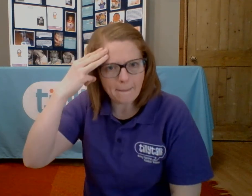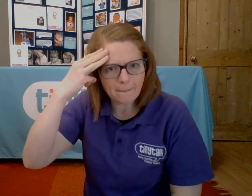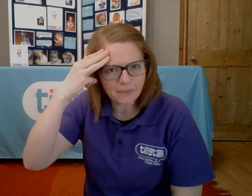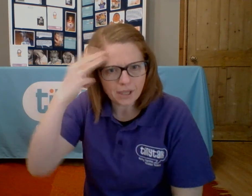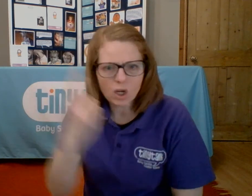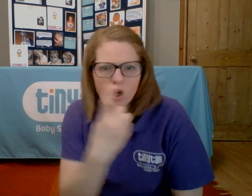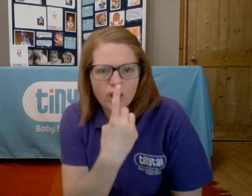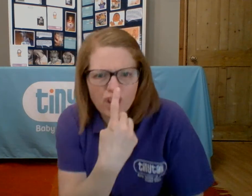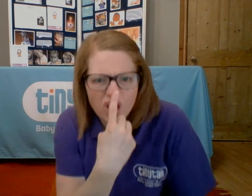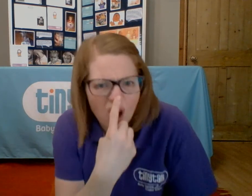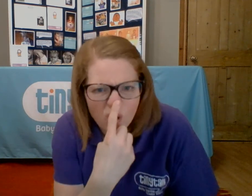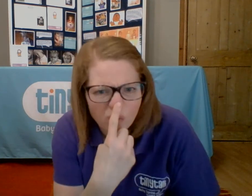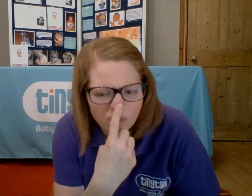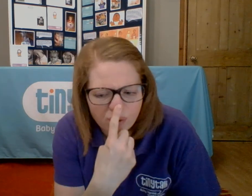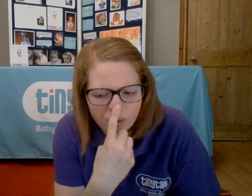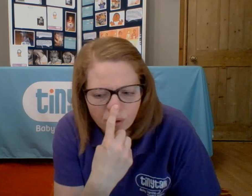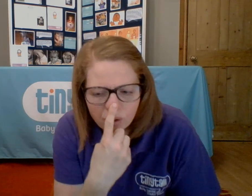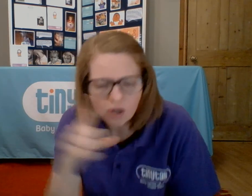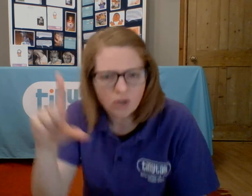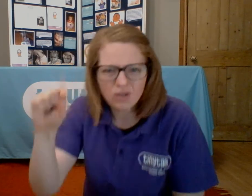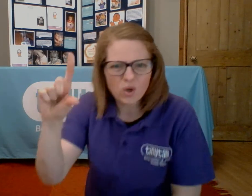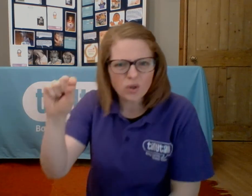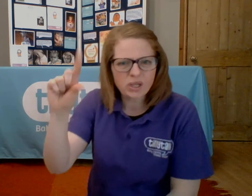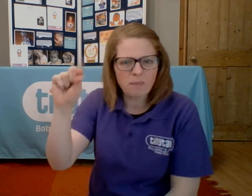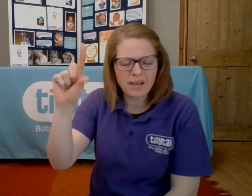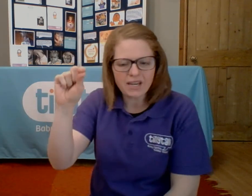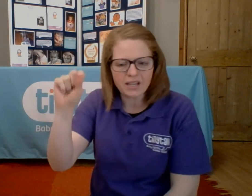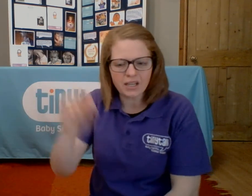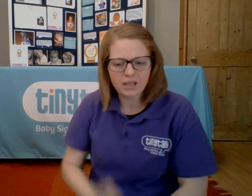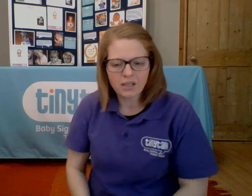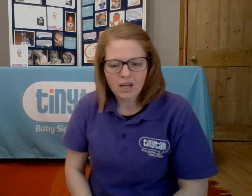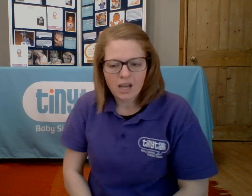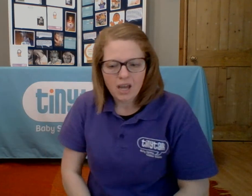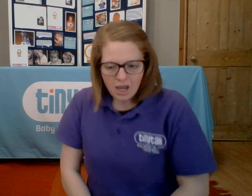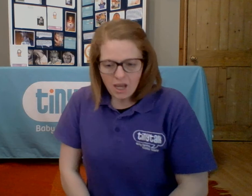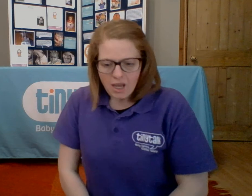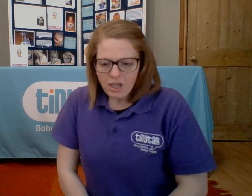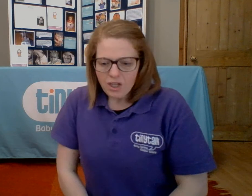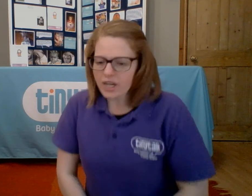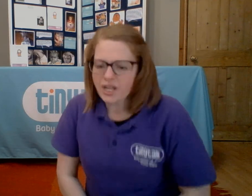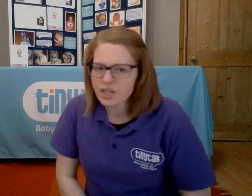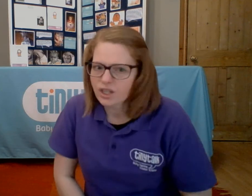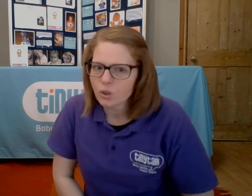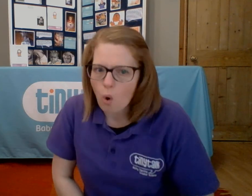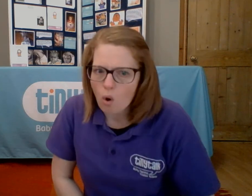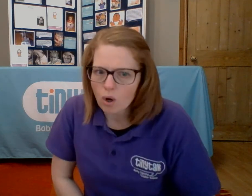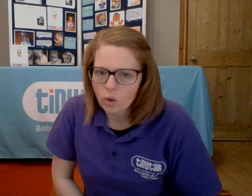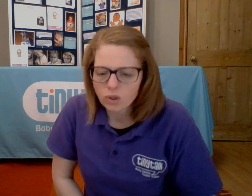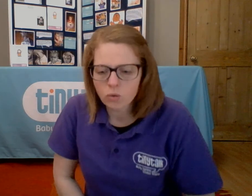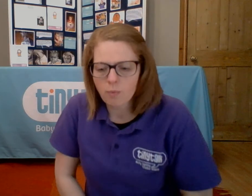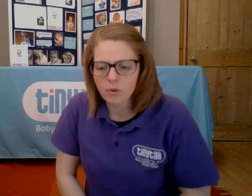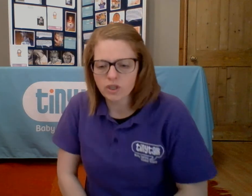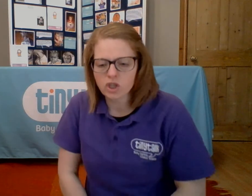Mum's got a nose, not a beak. She doesn't squawk or squabble and